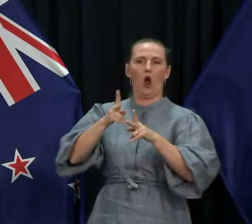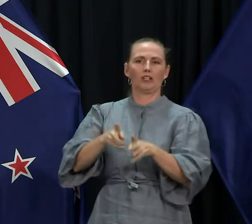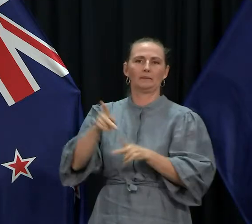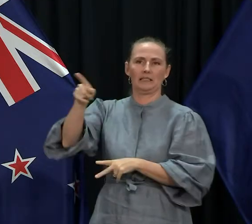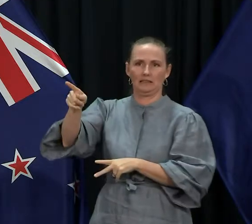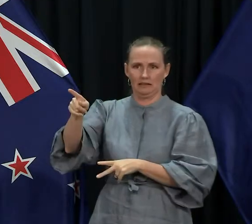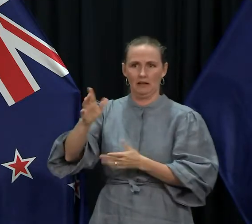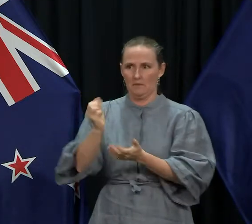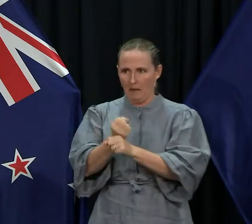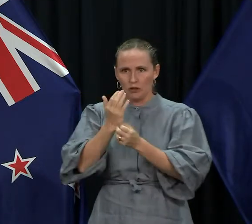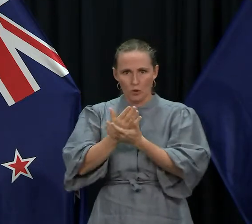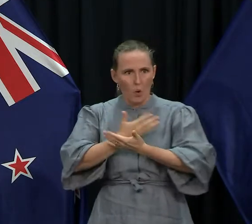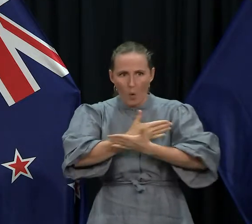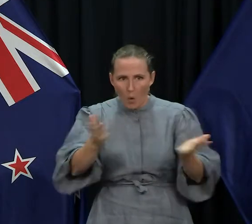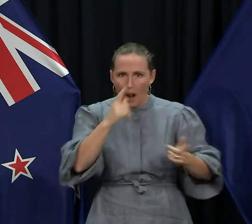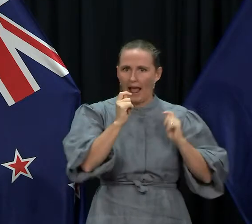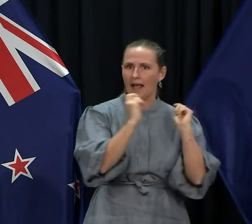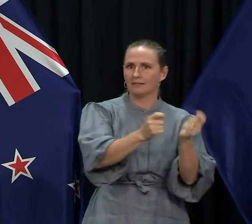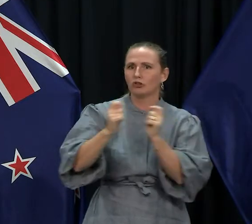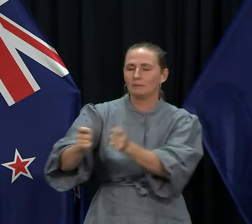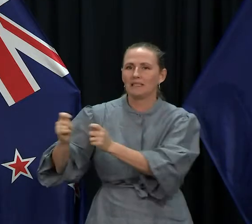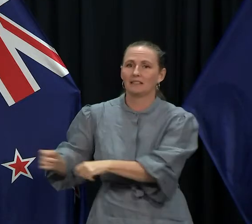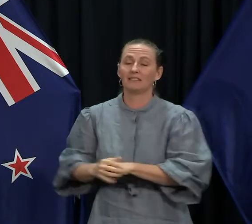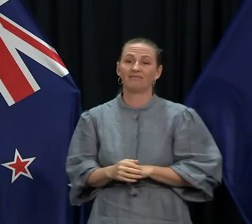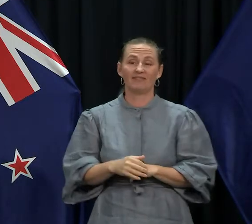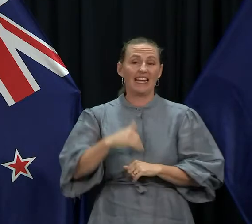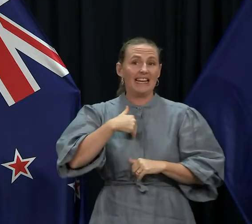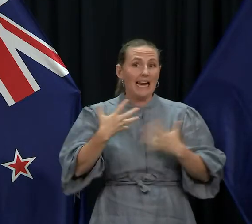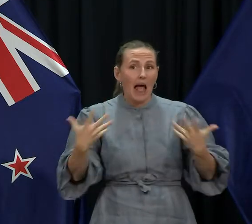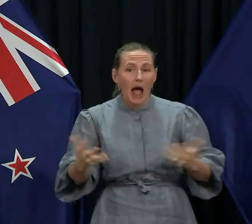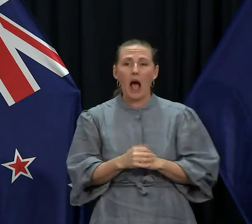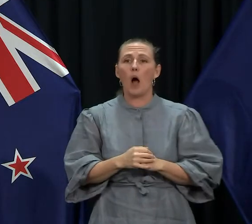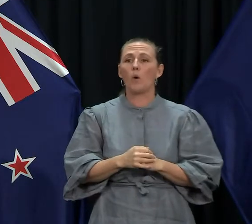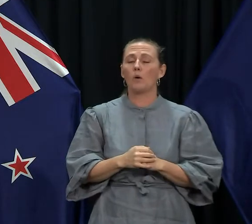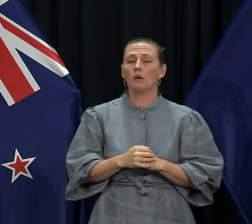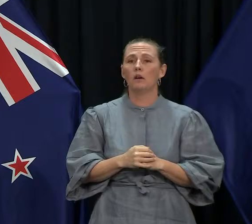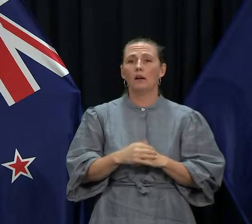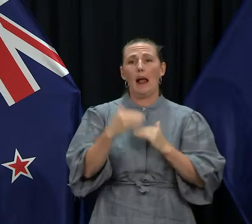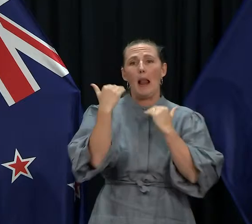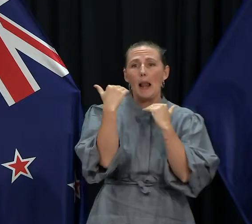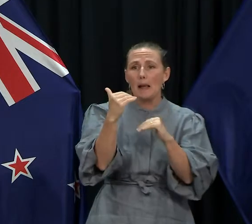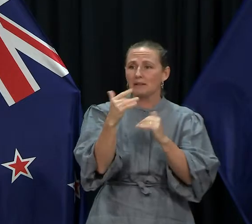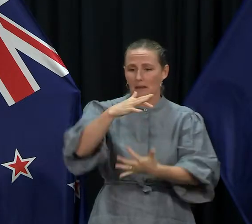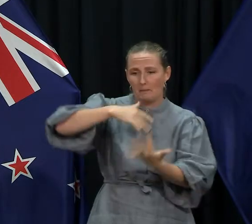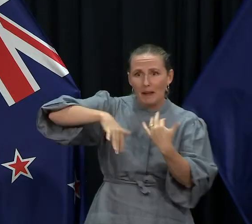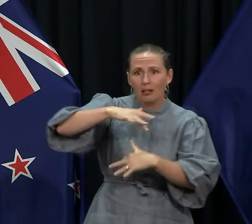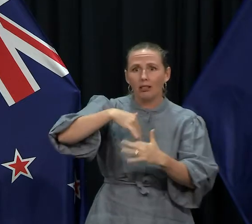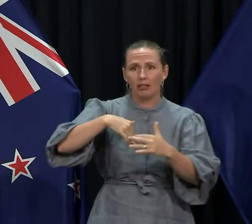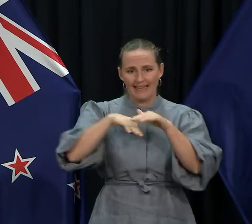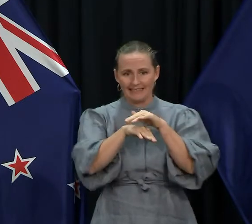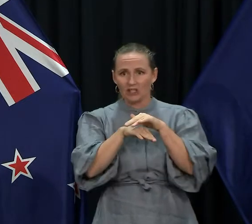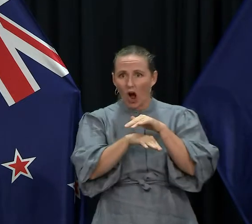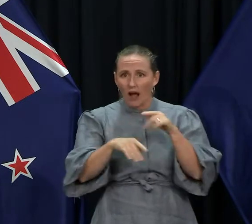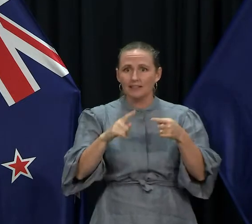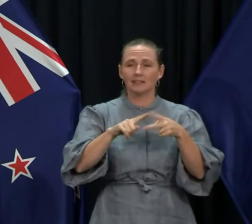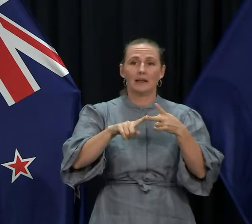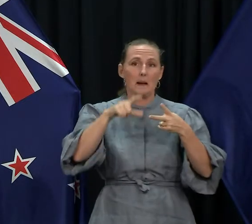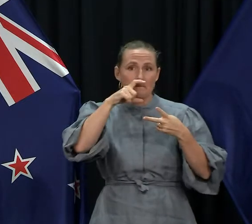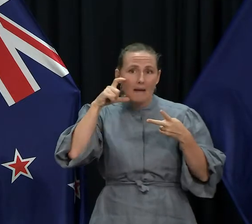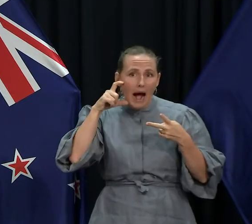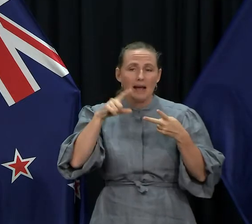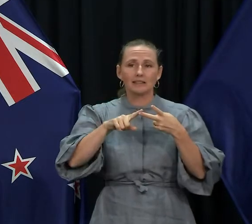is gathering limits indoors, it is the use of masks, it is social distancing. But as we see those cases